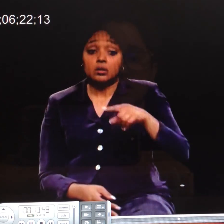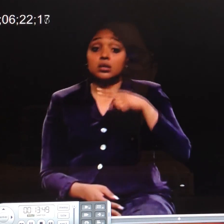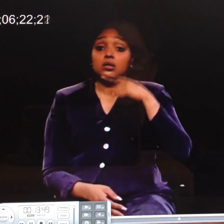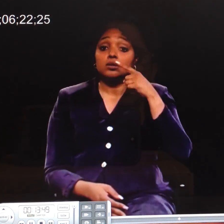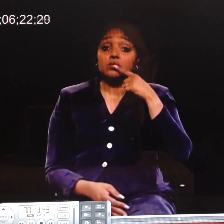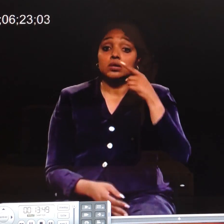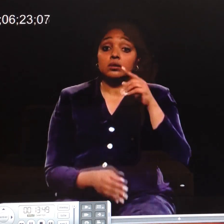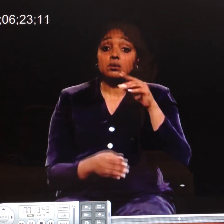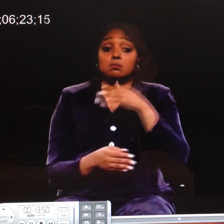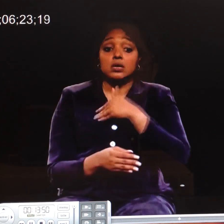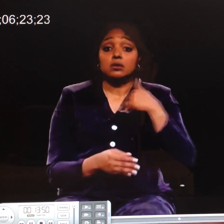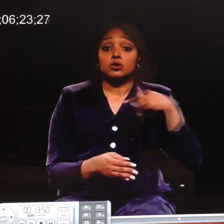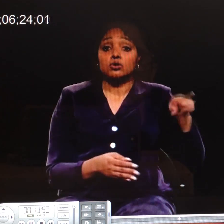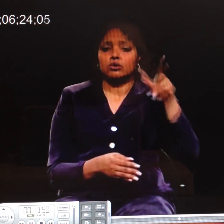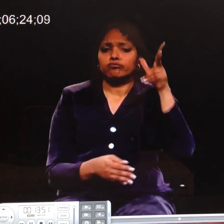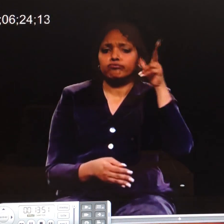because